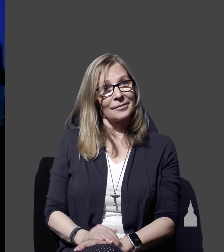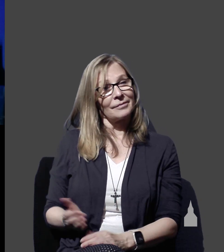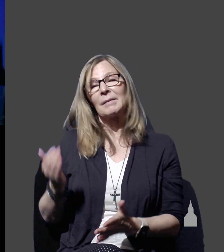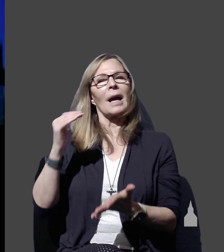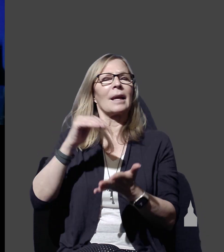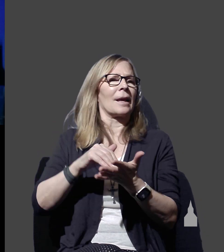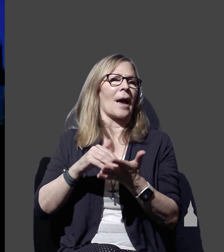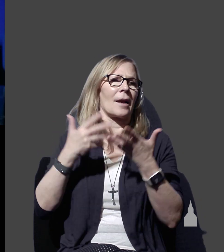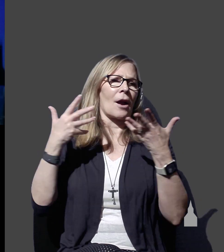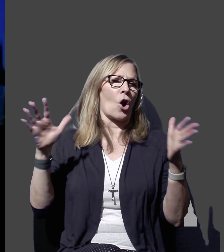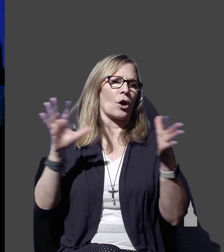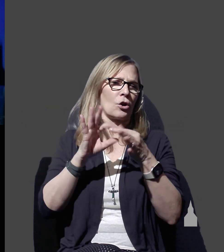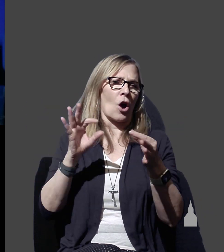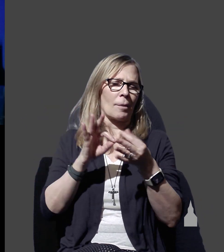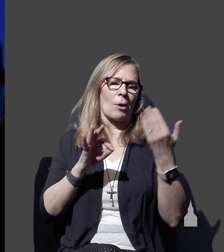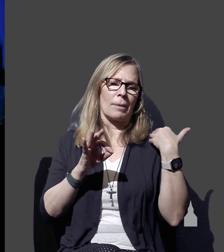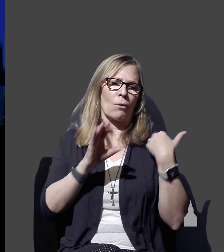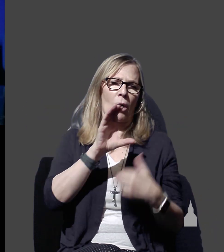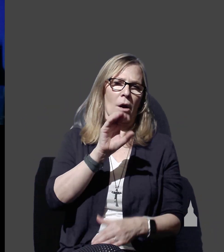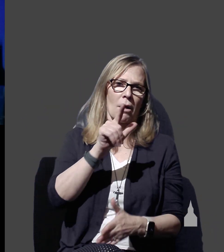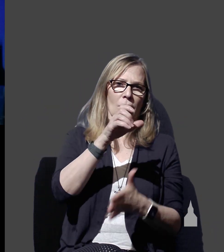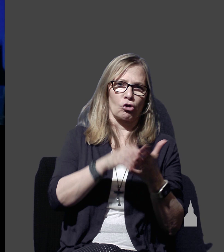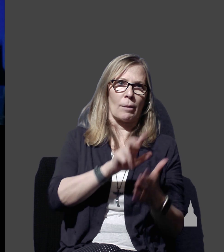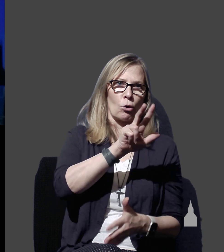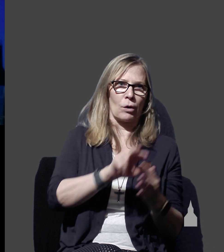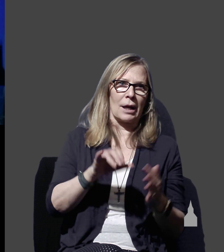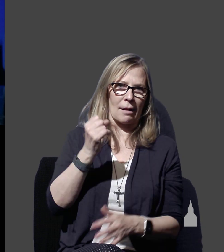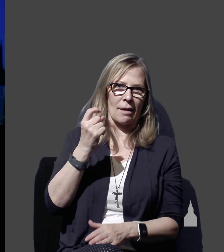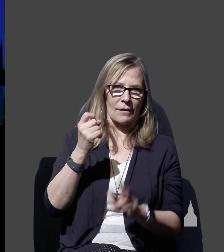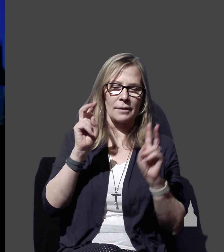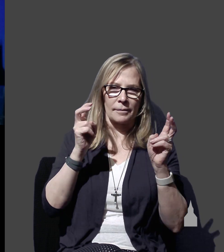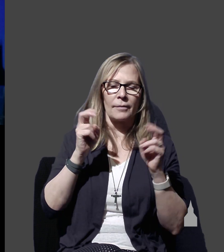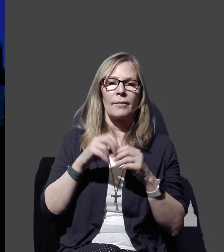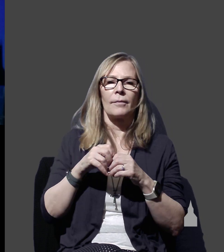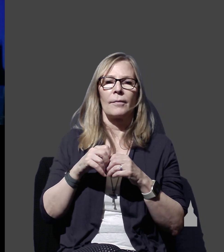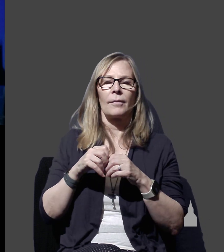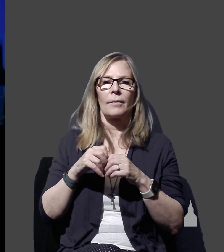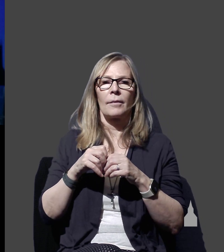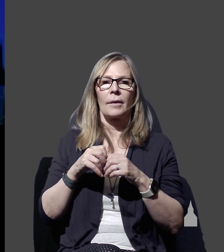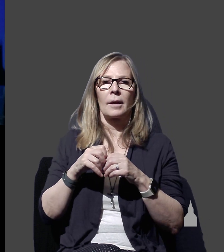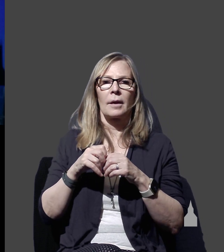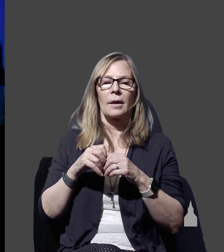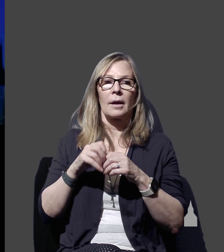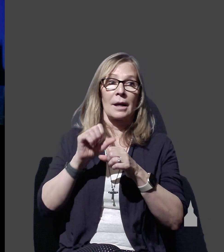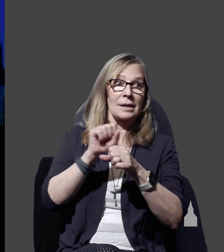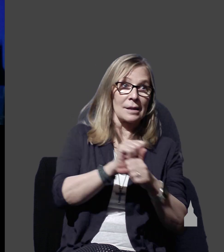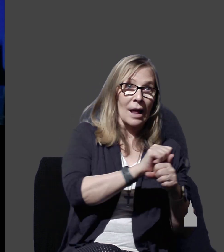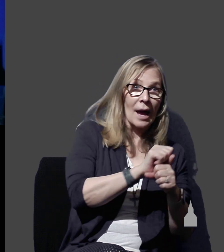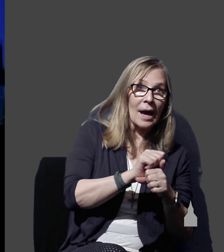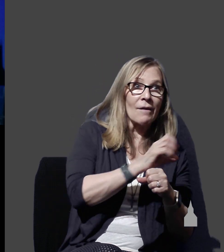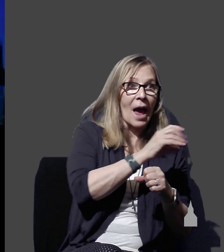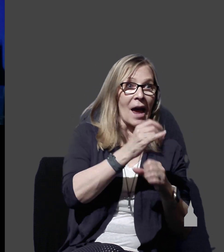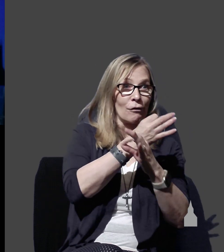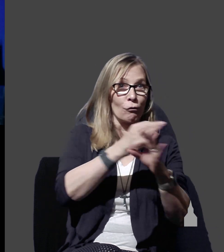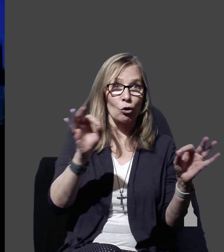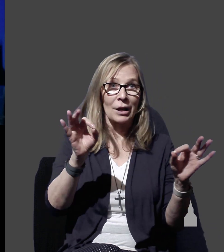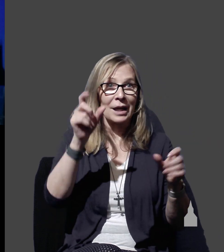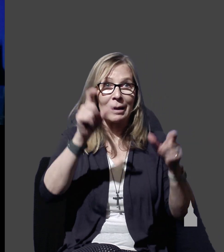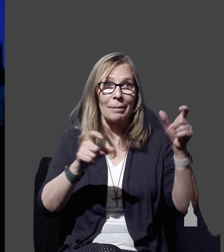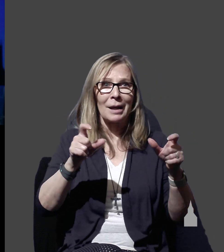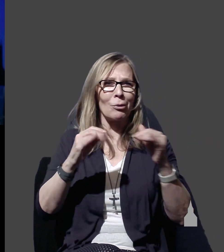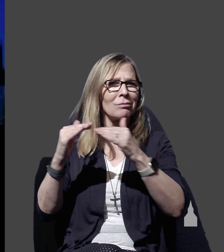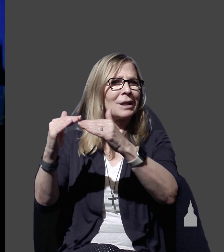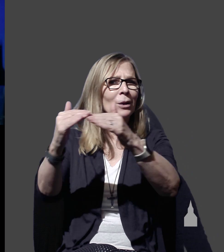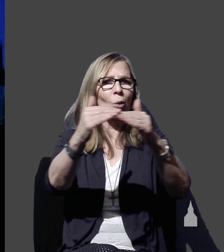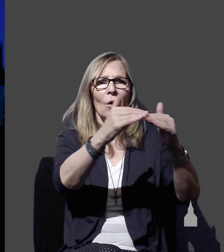Again, I already noted from Colossians 3:11 that slaves and free were equal in the church. That's still the case. Galatians